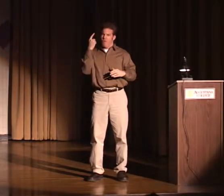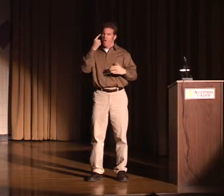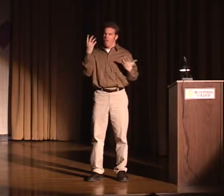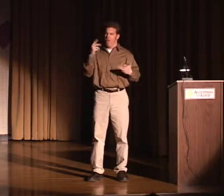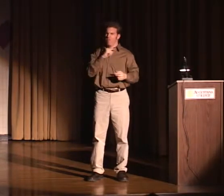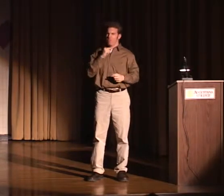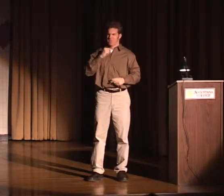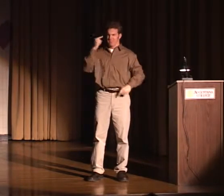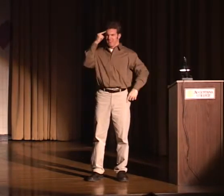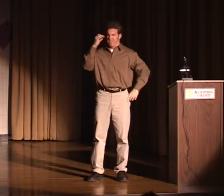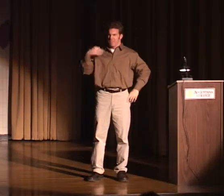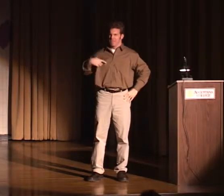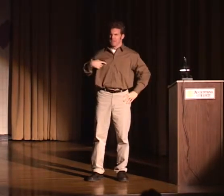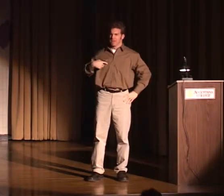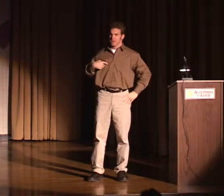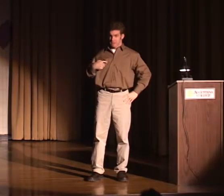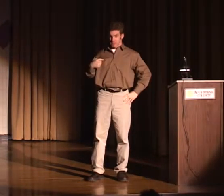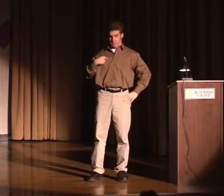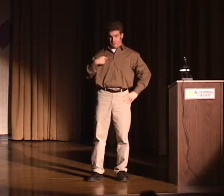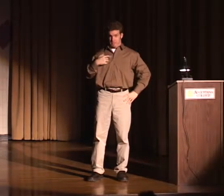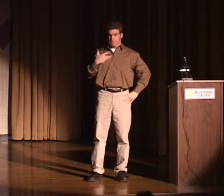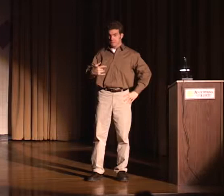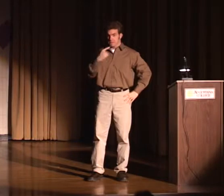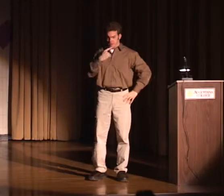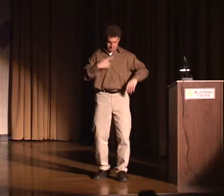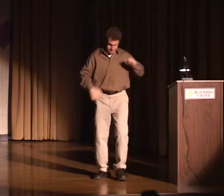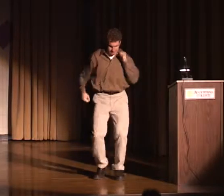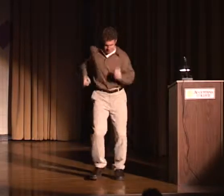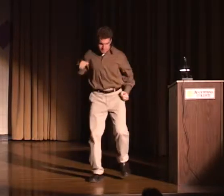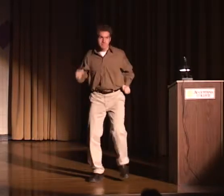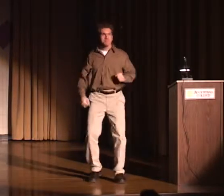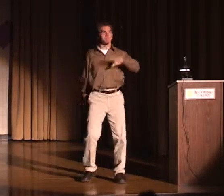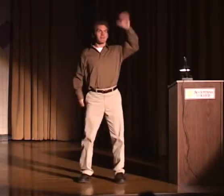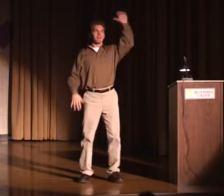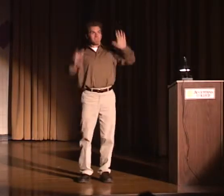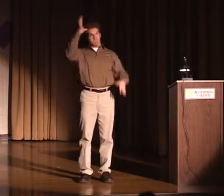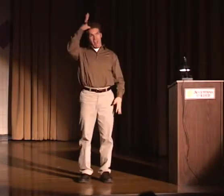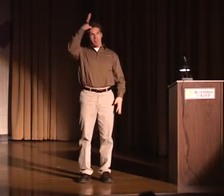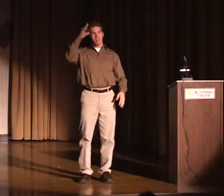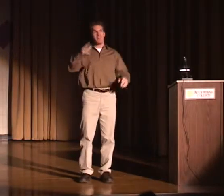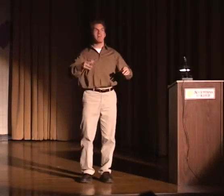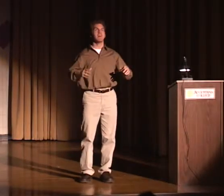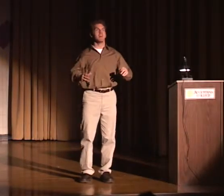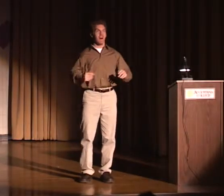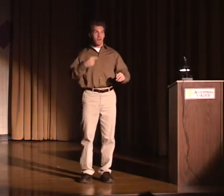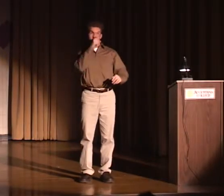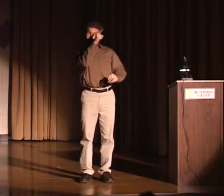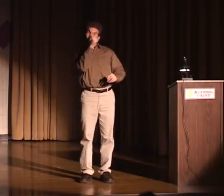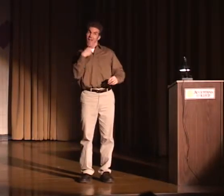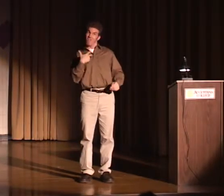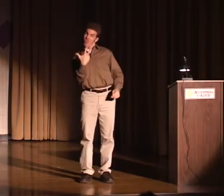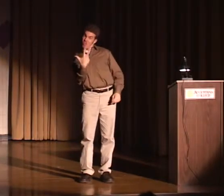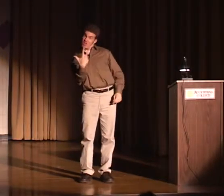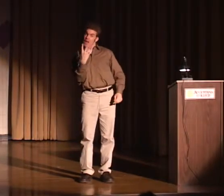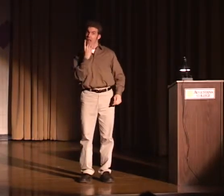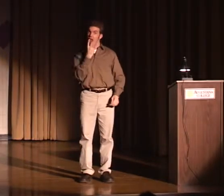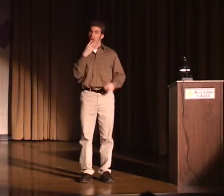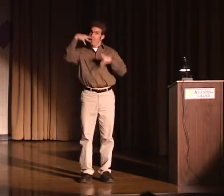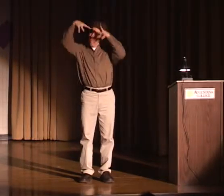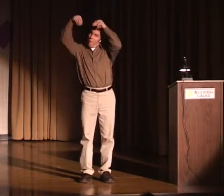And then I wonder what the priest would think of me when I left church, because every time when I left, I'd walk up to him and I'd say, Father, you have